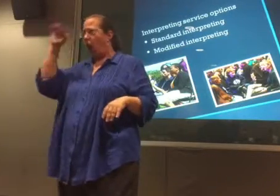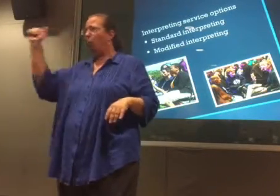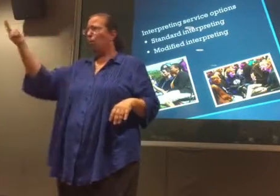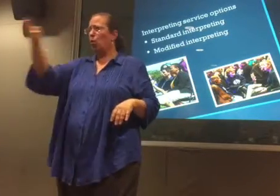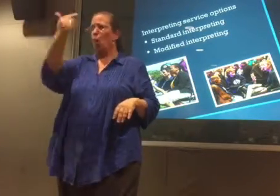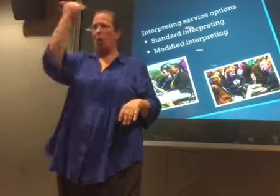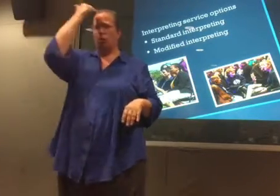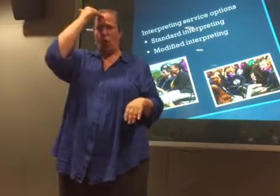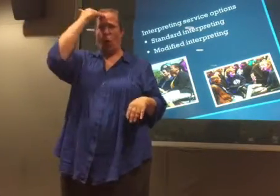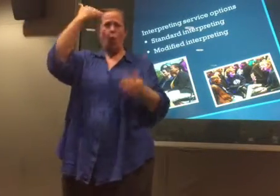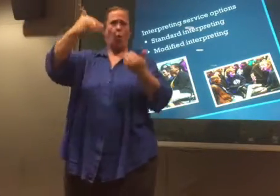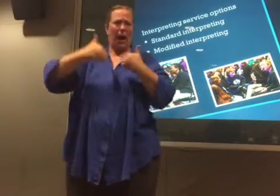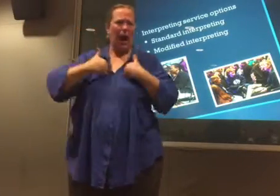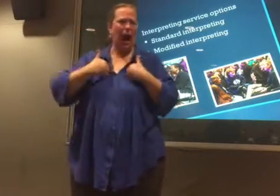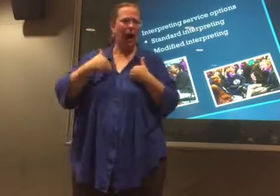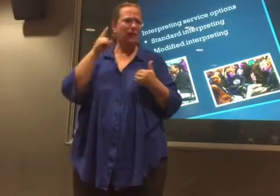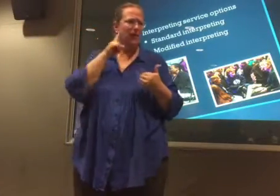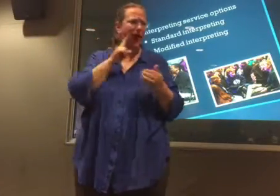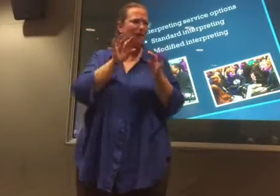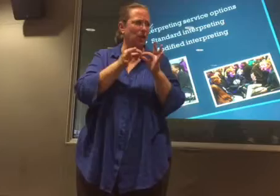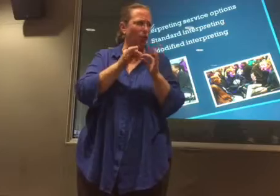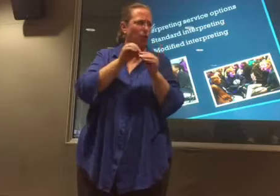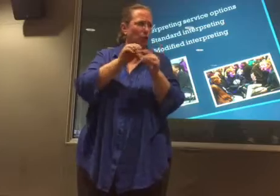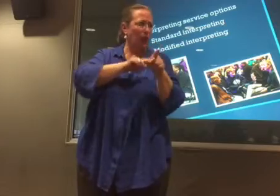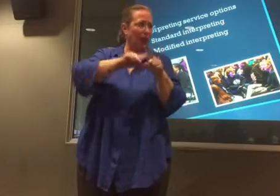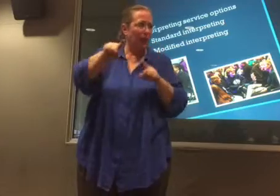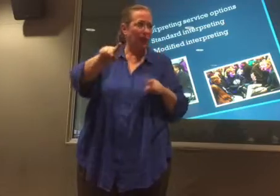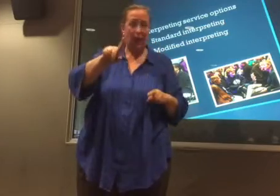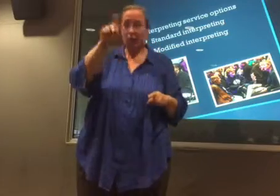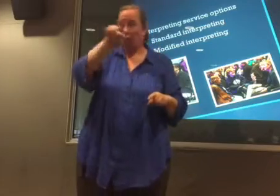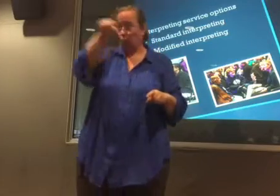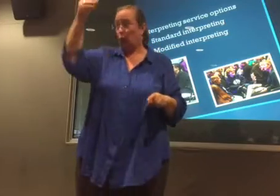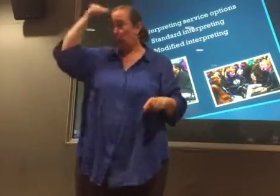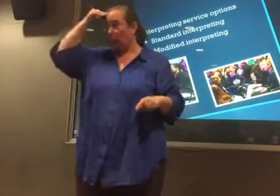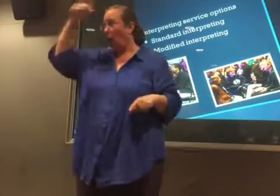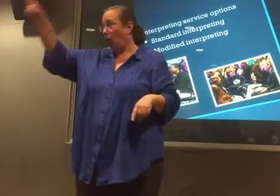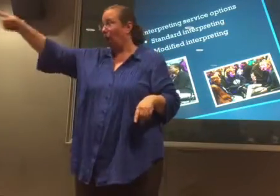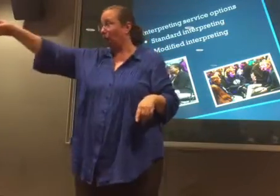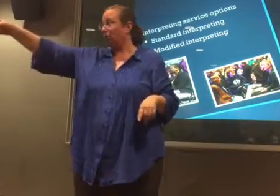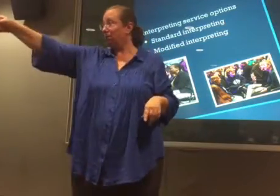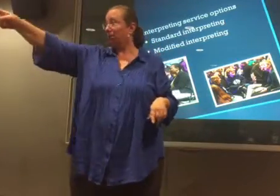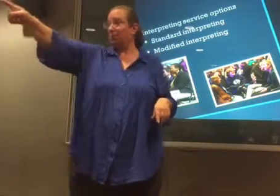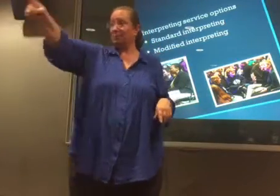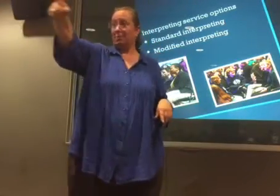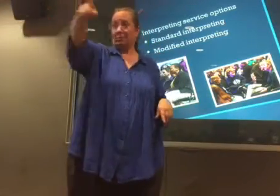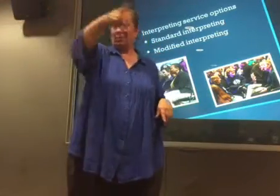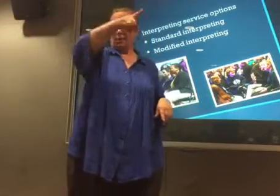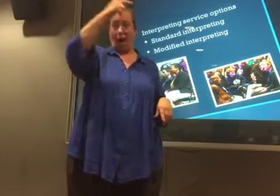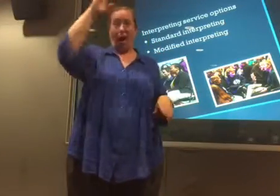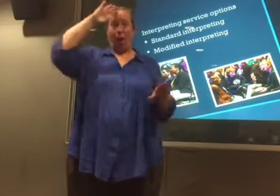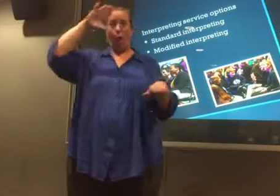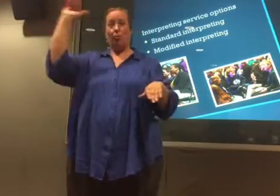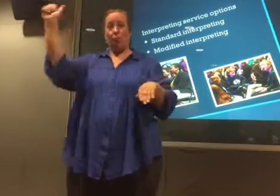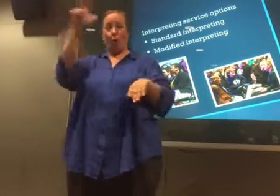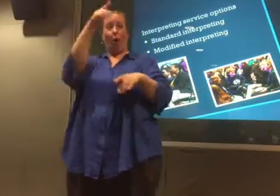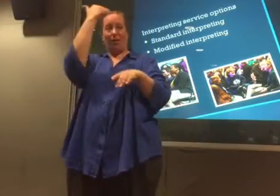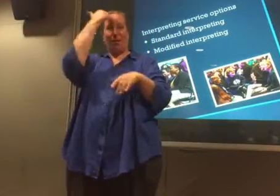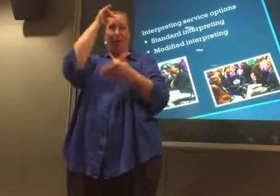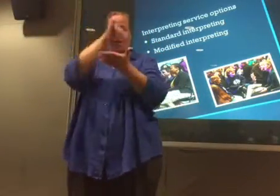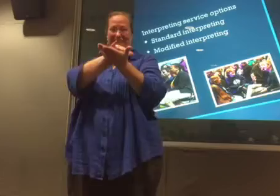classroom. And I hope you all are aware that we do have deaf interpreters within the interpreting field. Are you aware of that? I